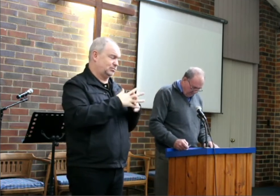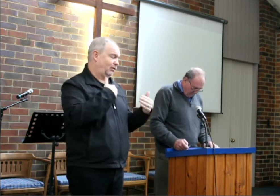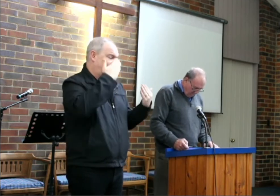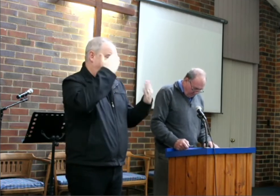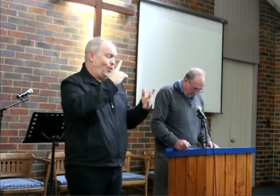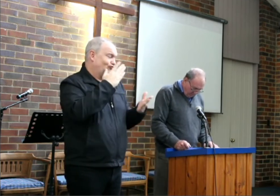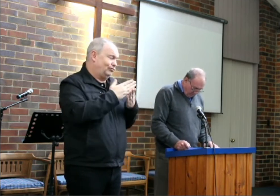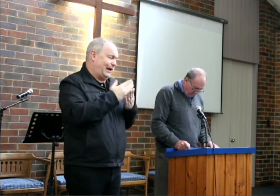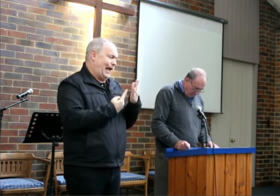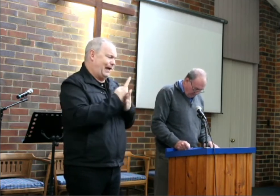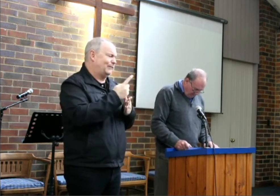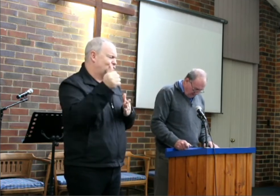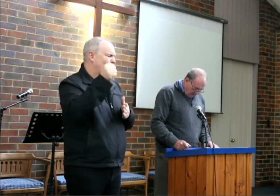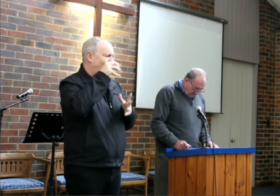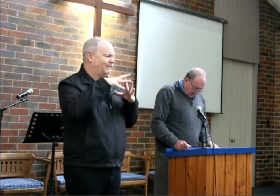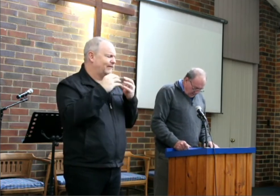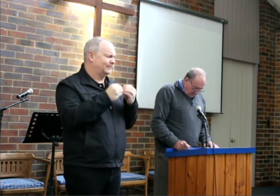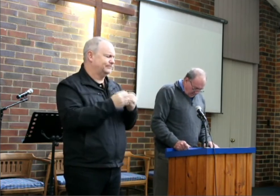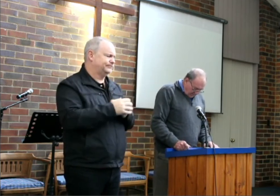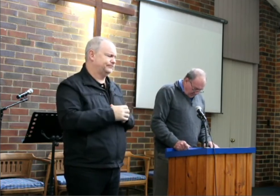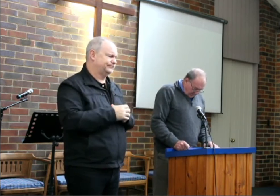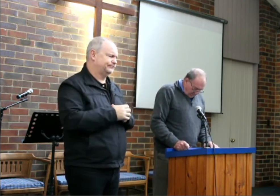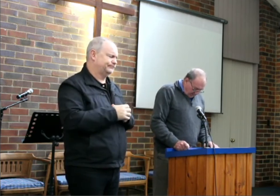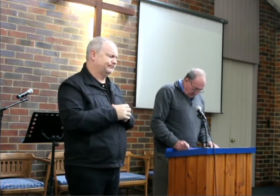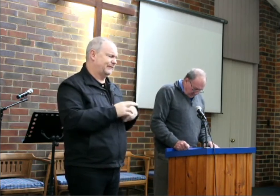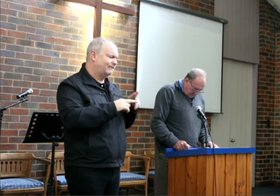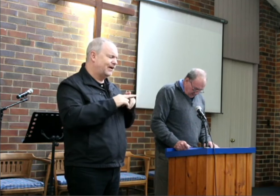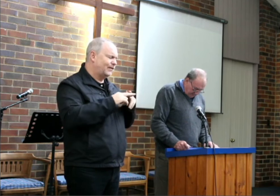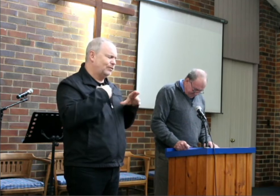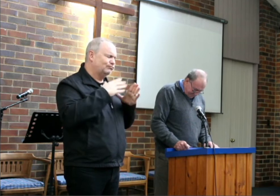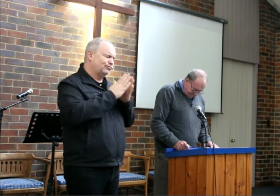going to work out really, really well. Father, we pray